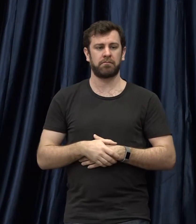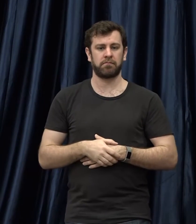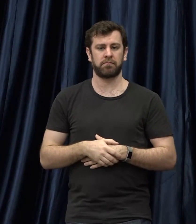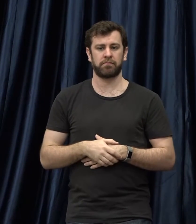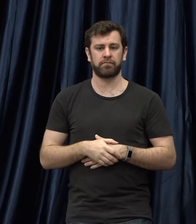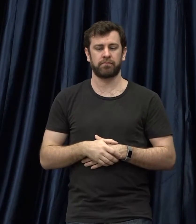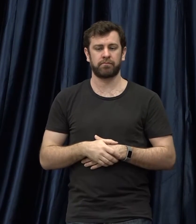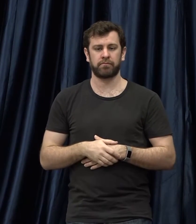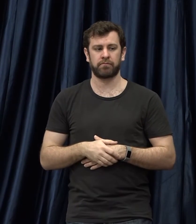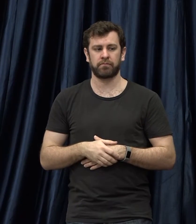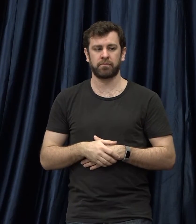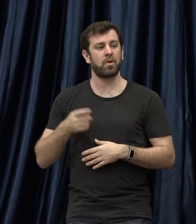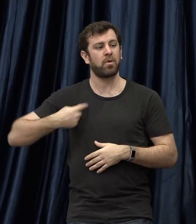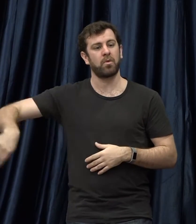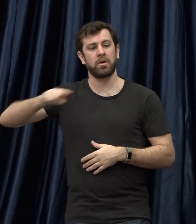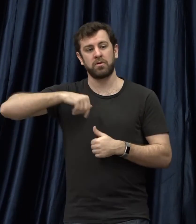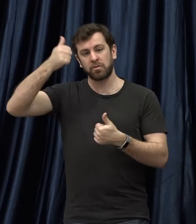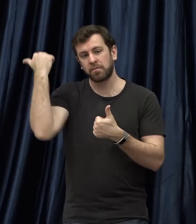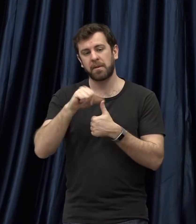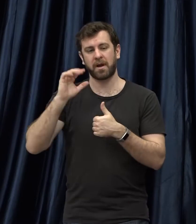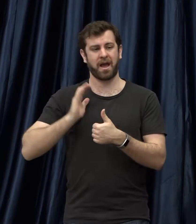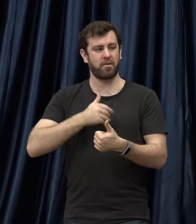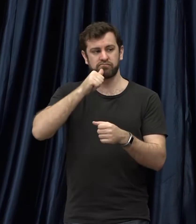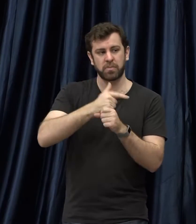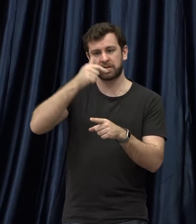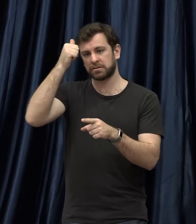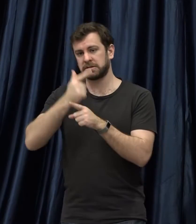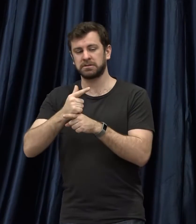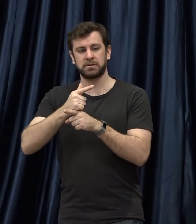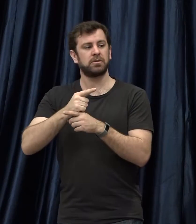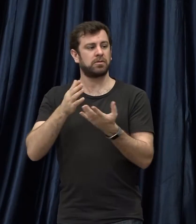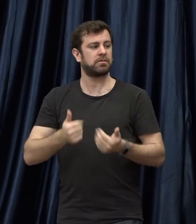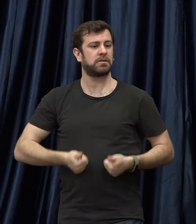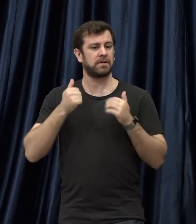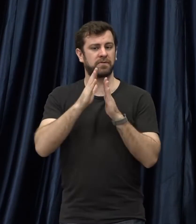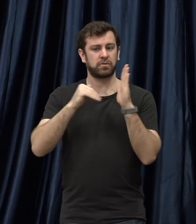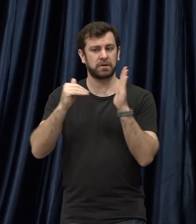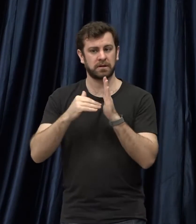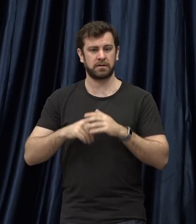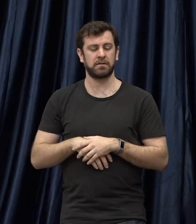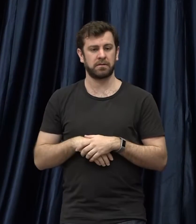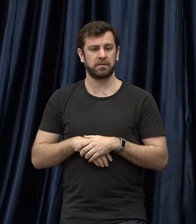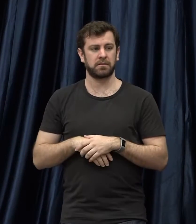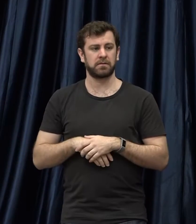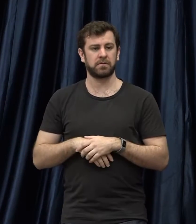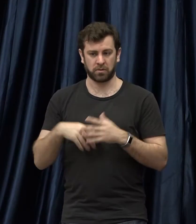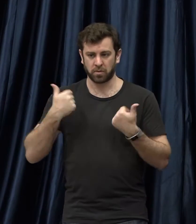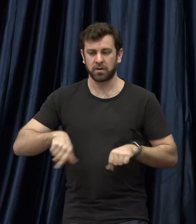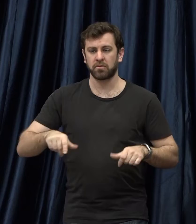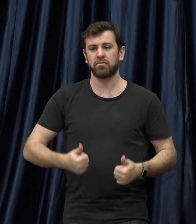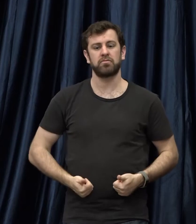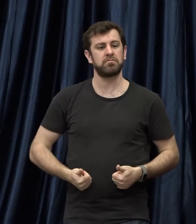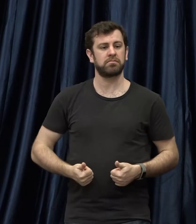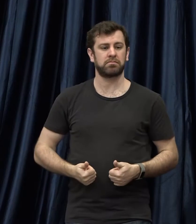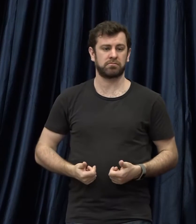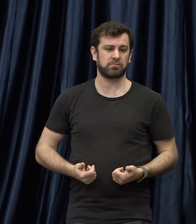And we remember our brothers and sisters in New Zealand, as we remember Muslims all over the world